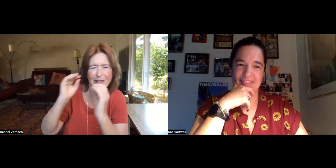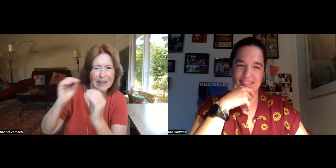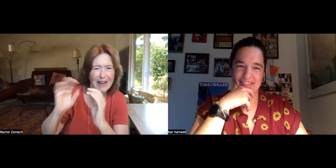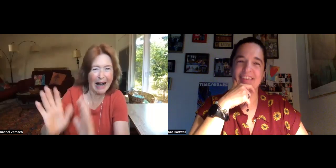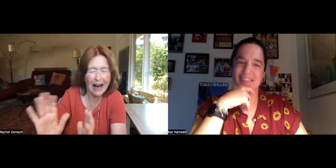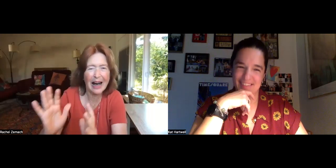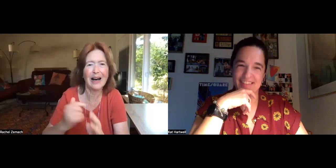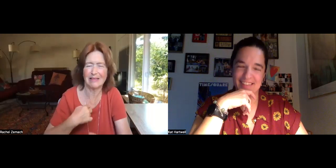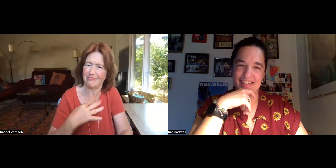happened to